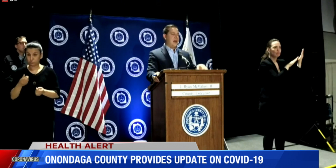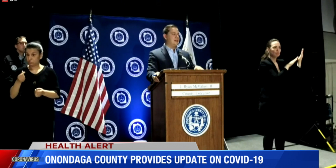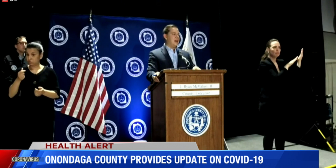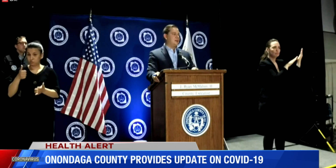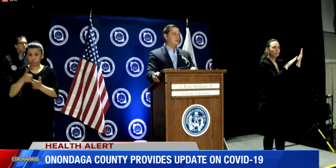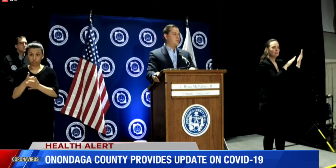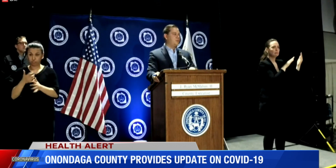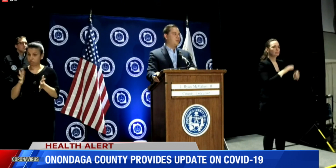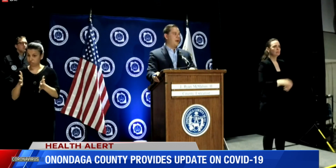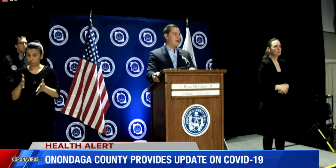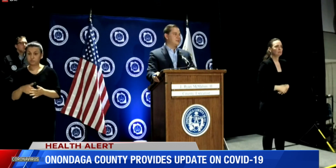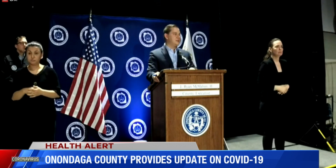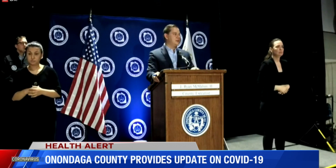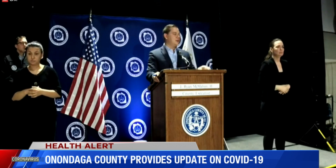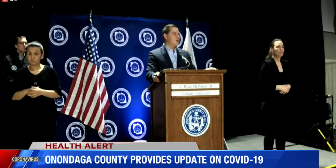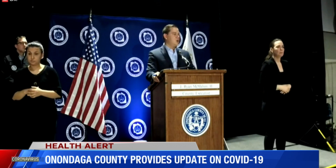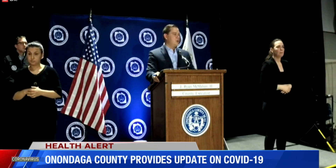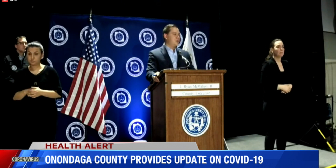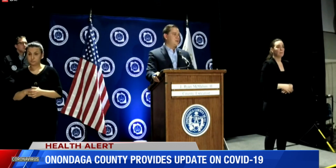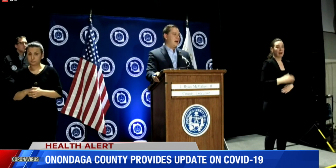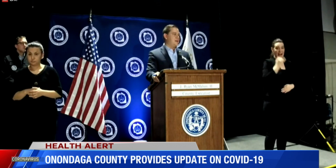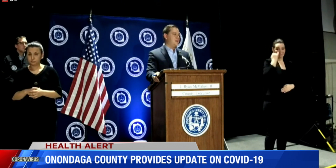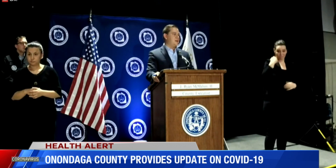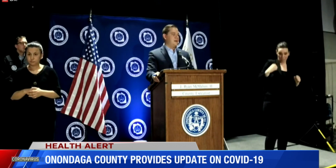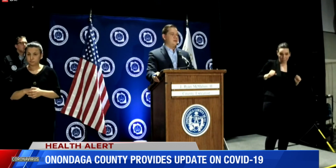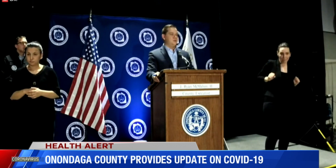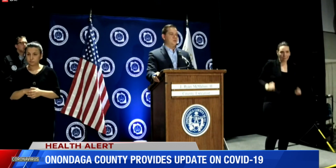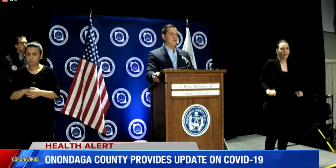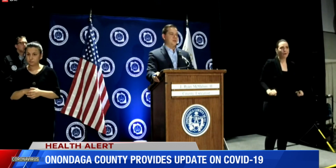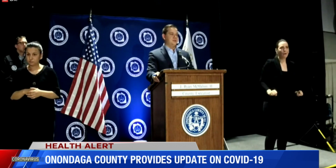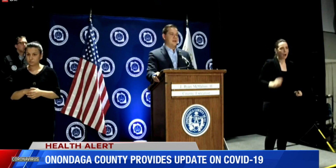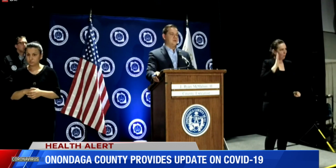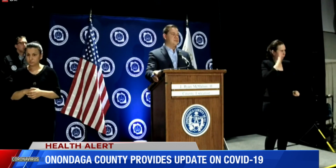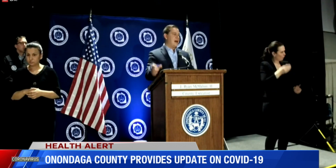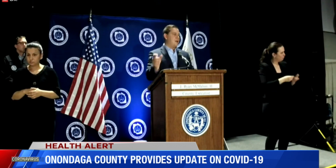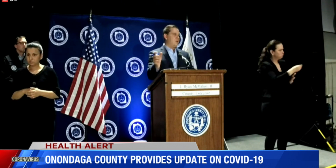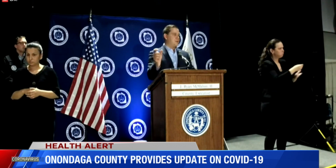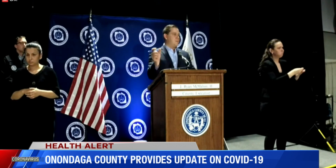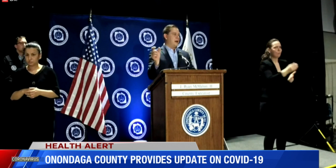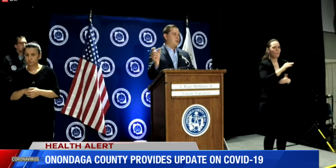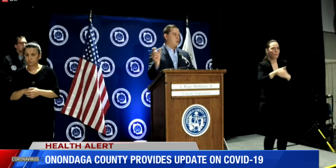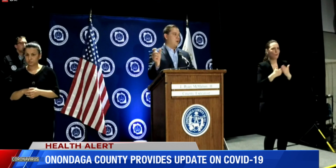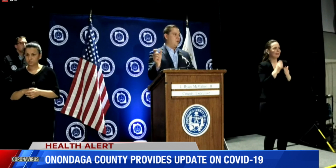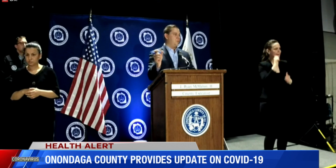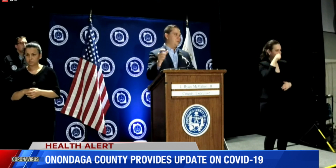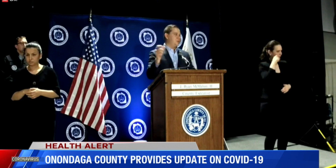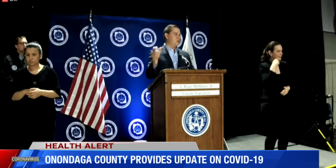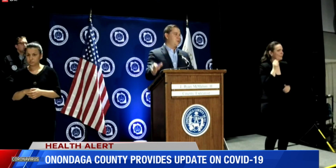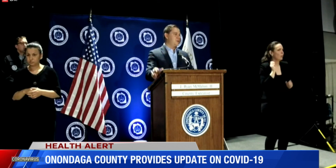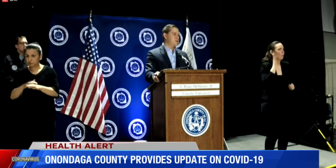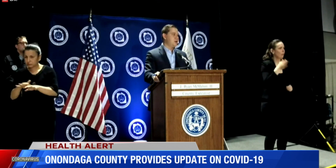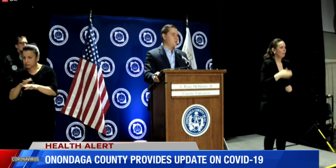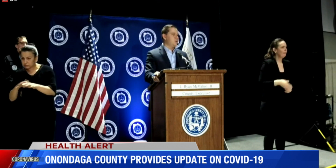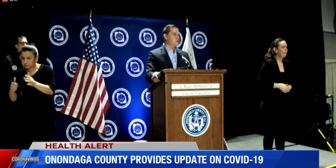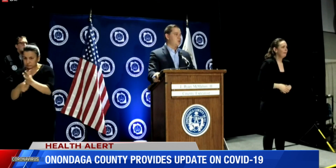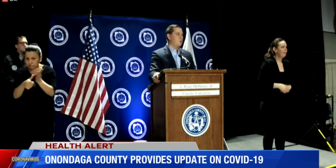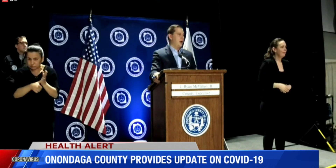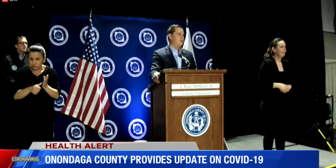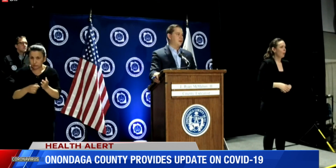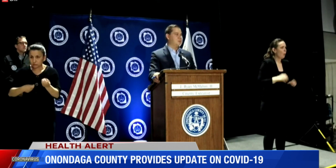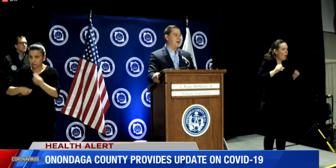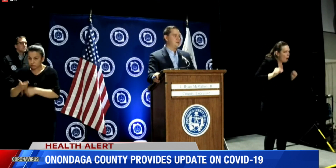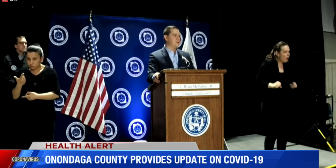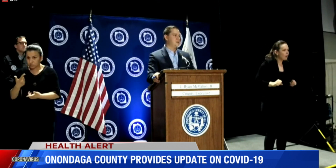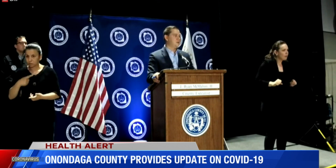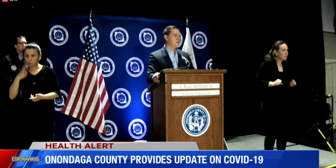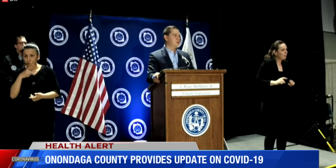If we had that type of capacity, we could then do things outside of what the medical realm determines. We just don't have